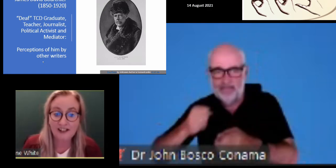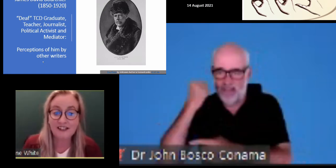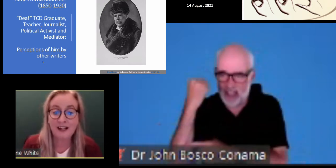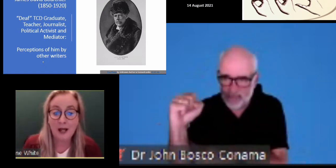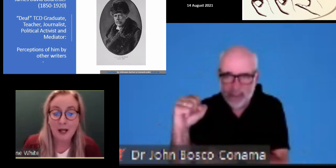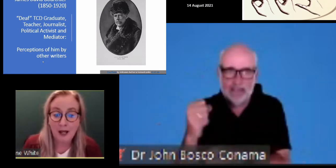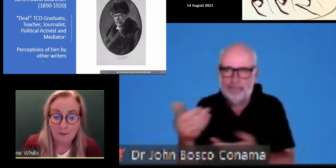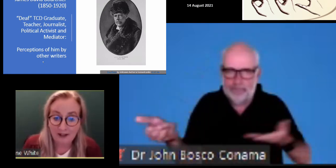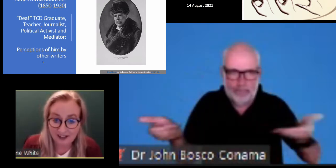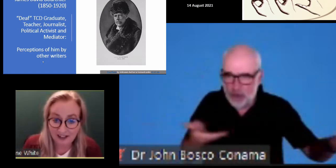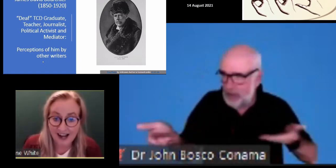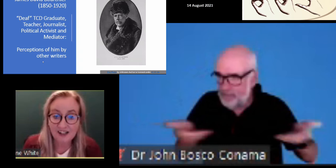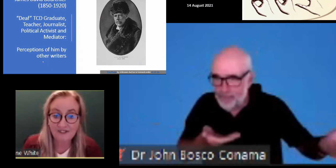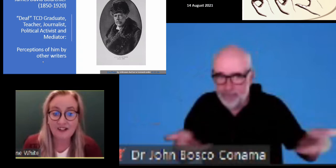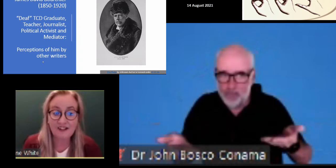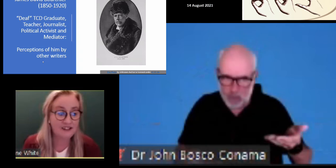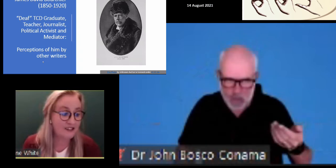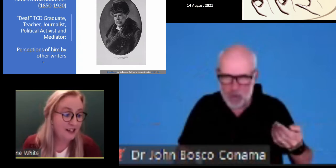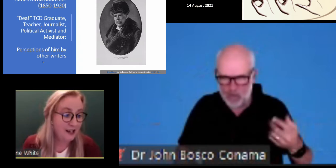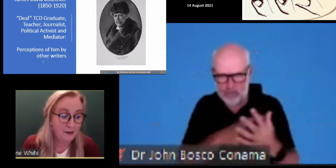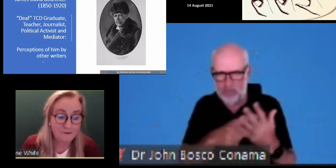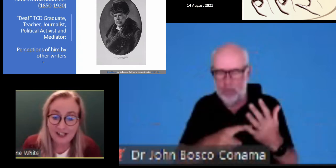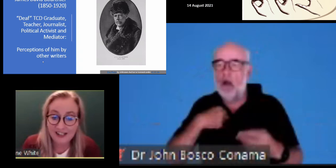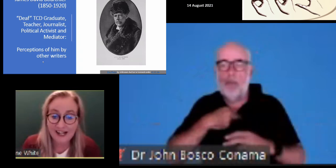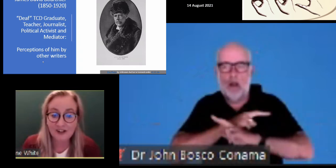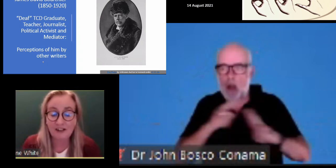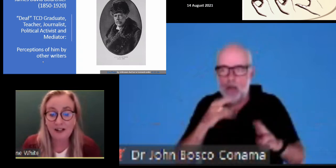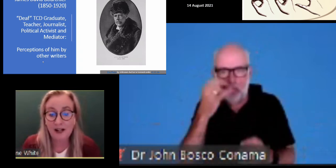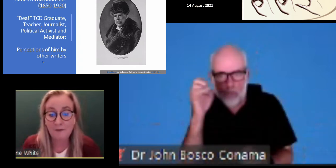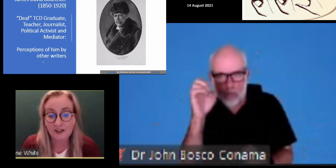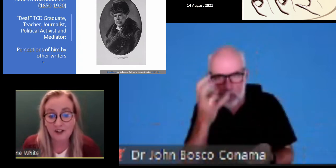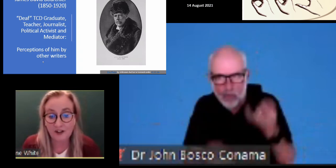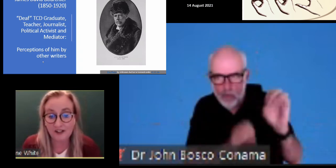journalist, a political activist, a mediator, amongst others.